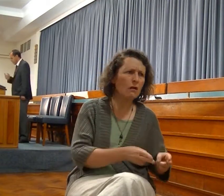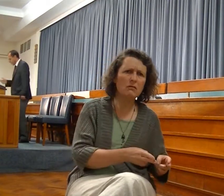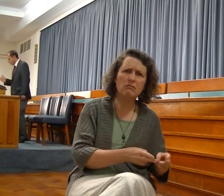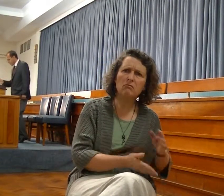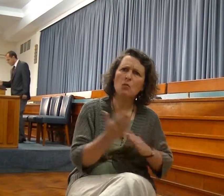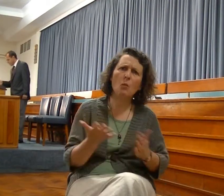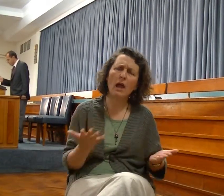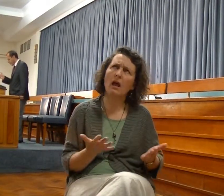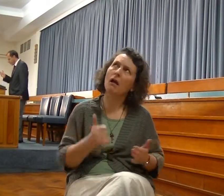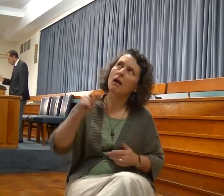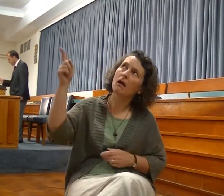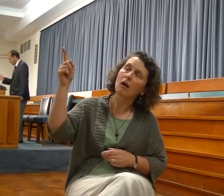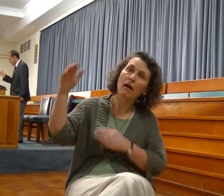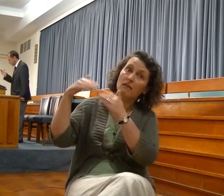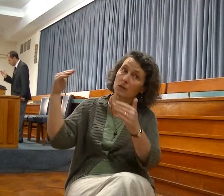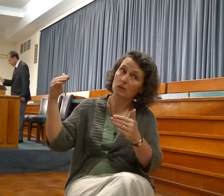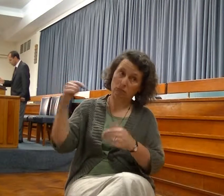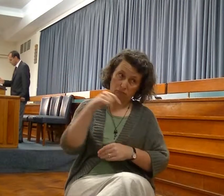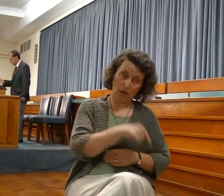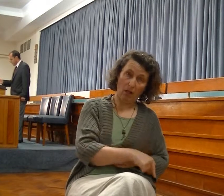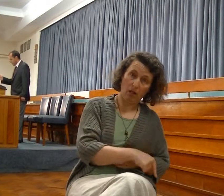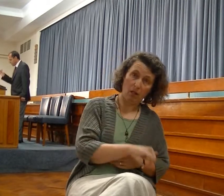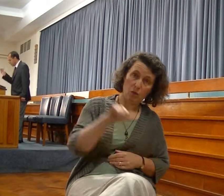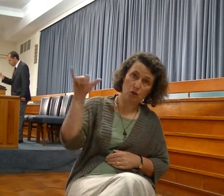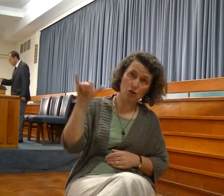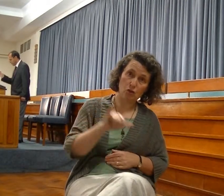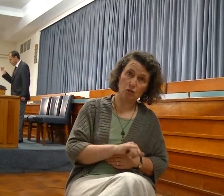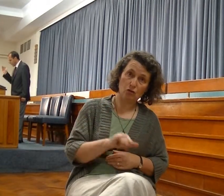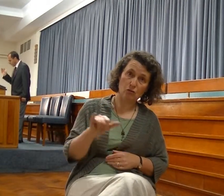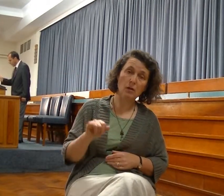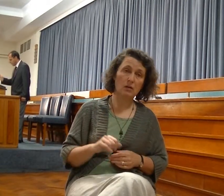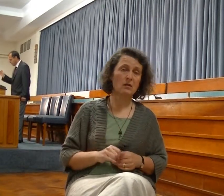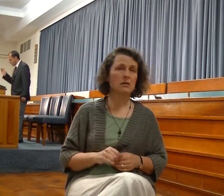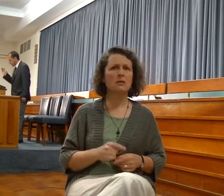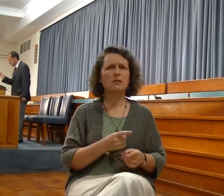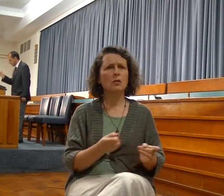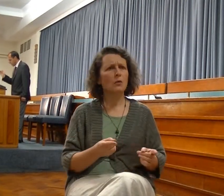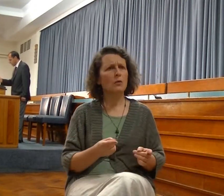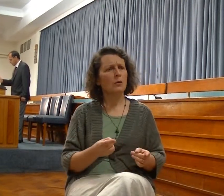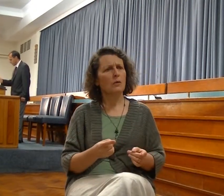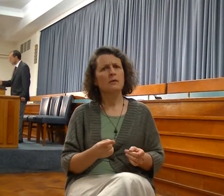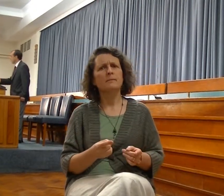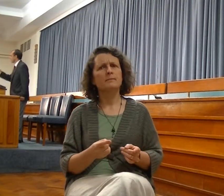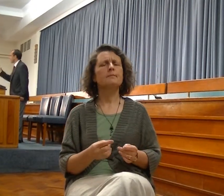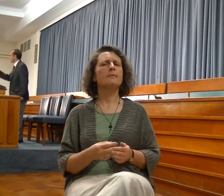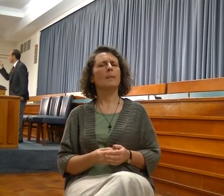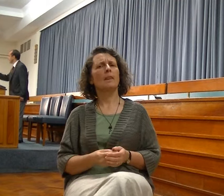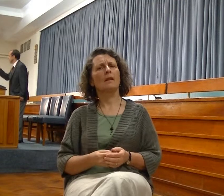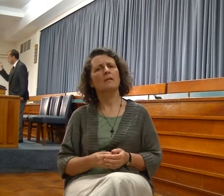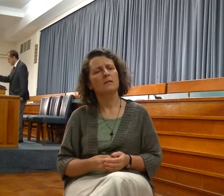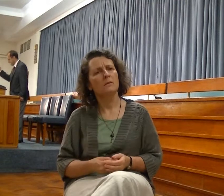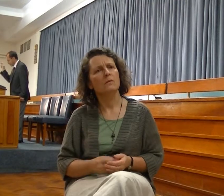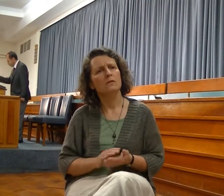this. John said, "These things have I written unto you, that believe on the name of the Son of